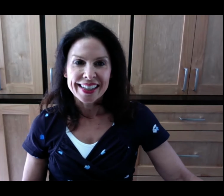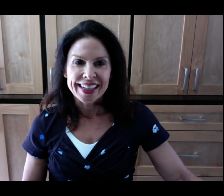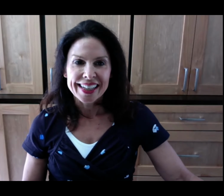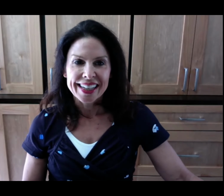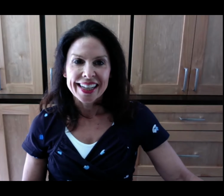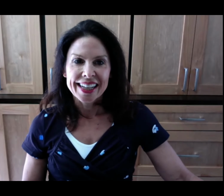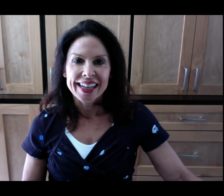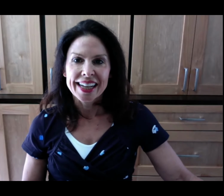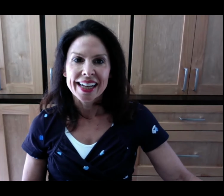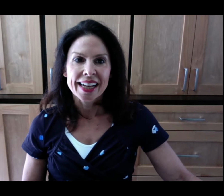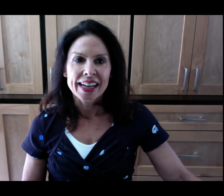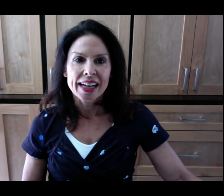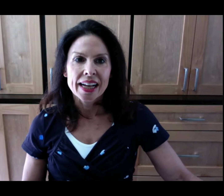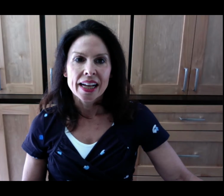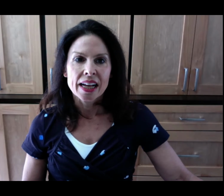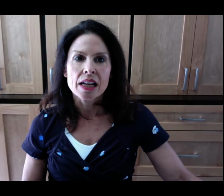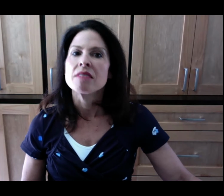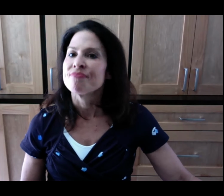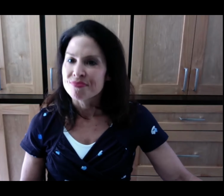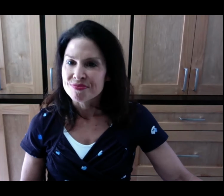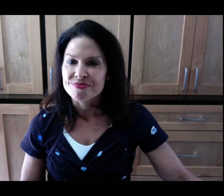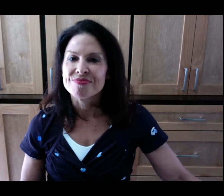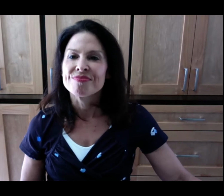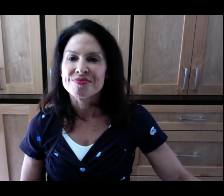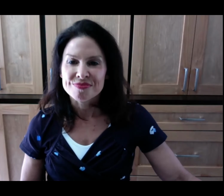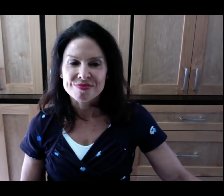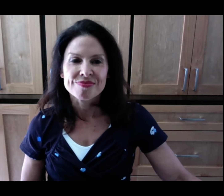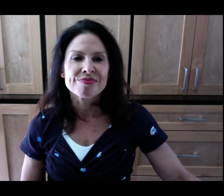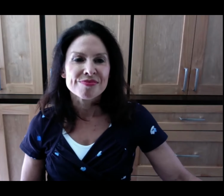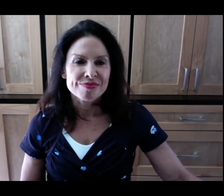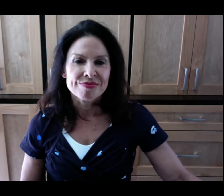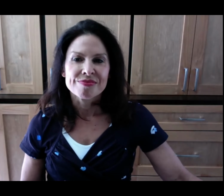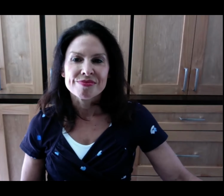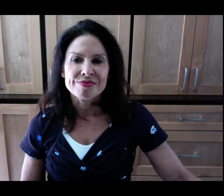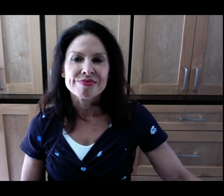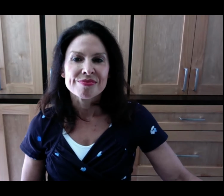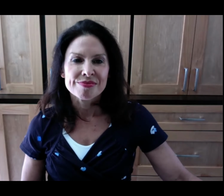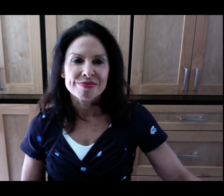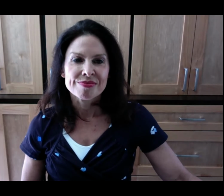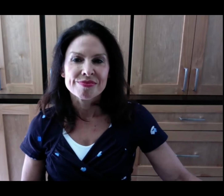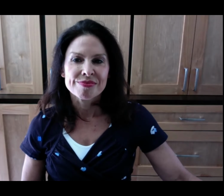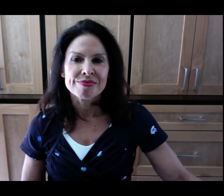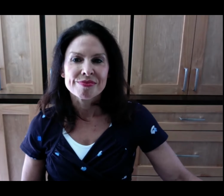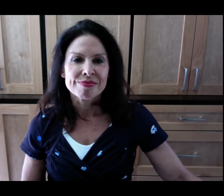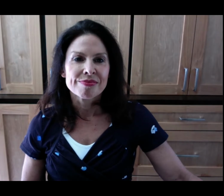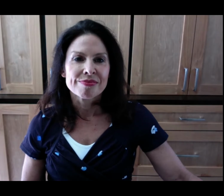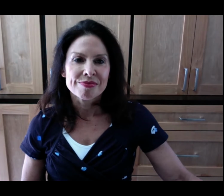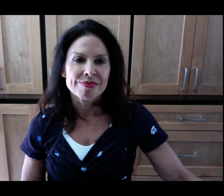active role in creating and developing the content. I think it's a win-win because they're